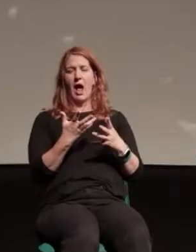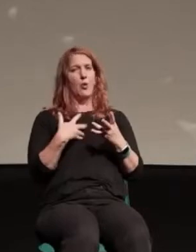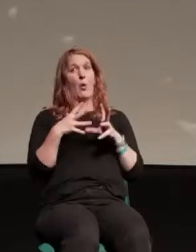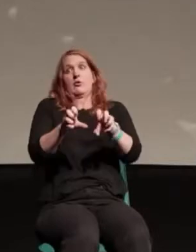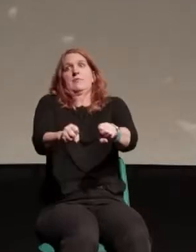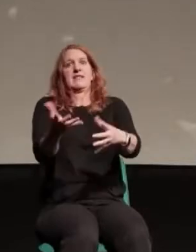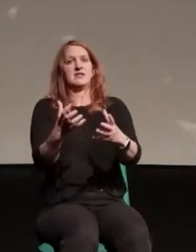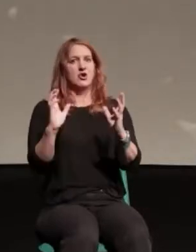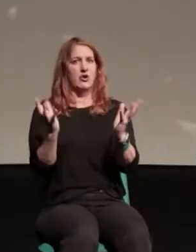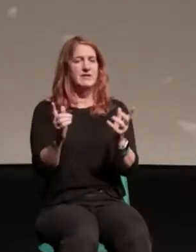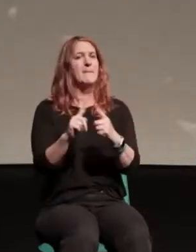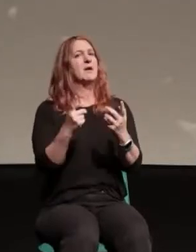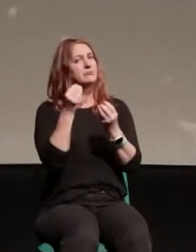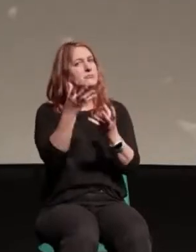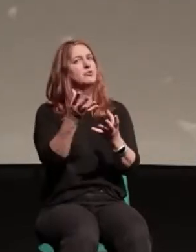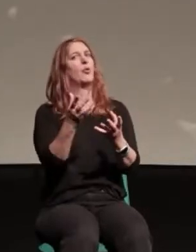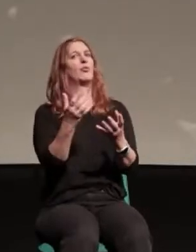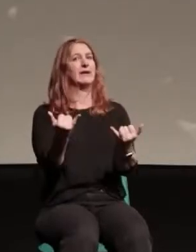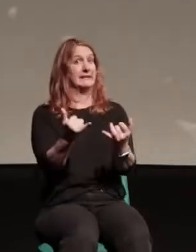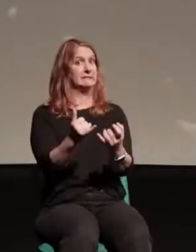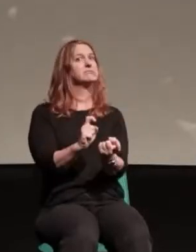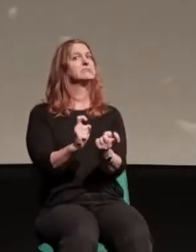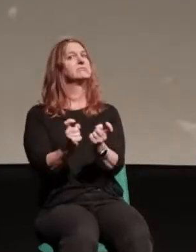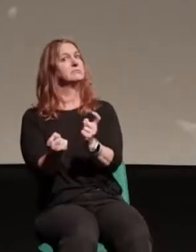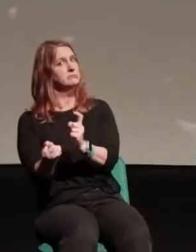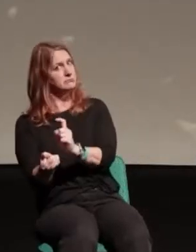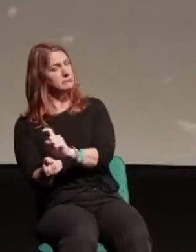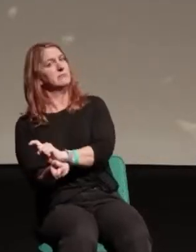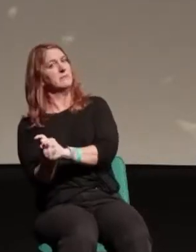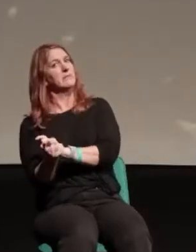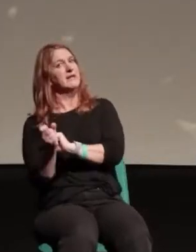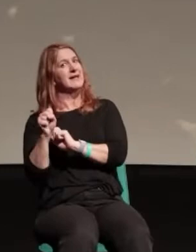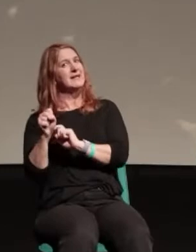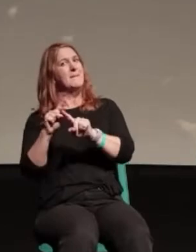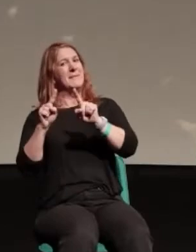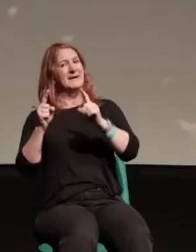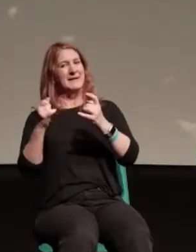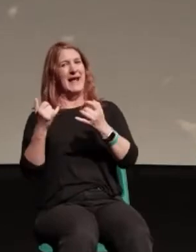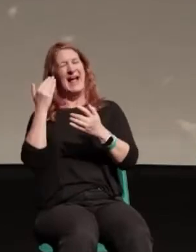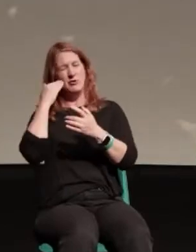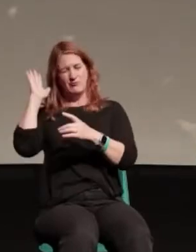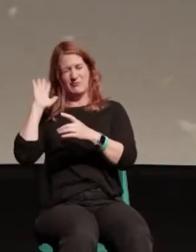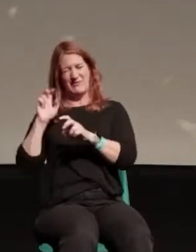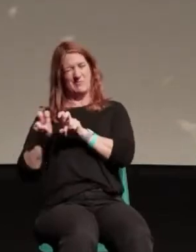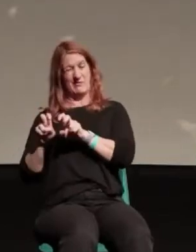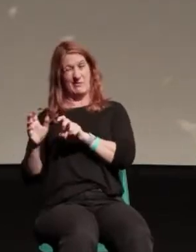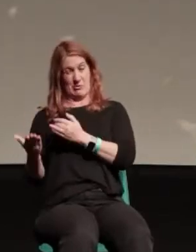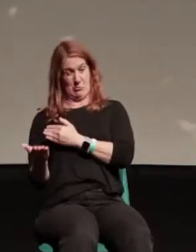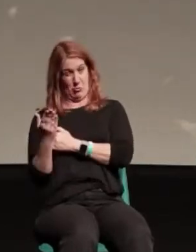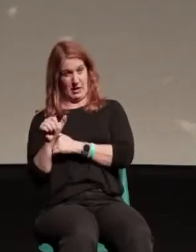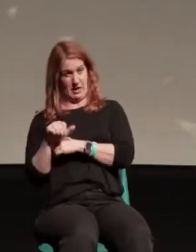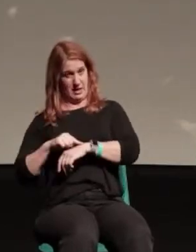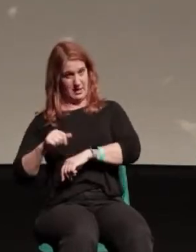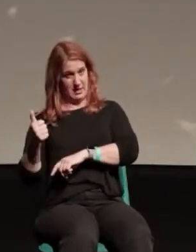want to talk about what's changing. And there was already a phenomenal panel about this at 10 a.m.